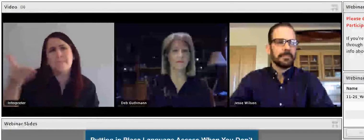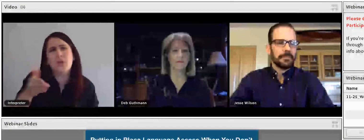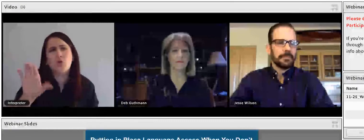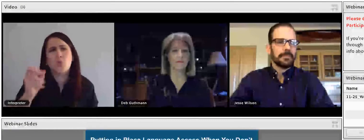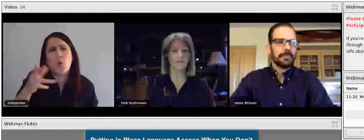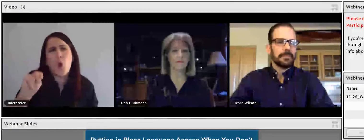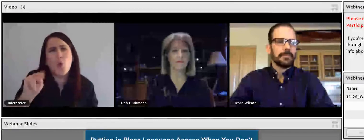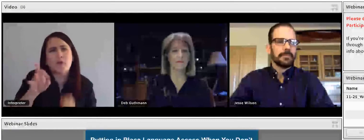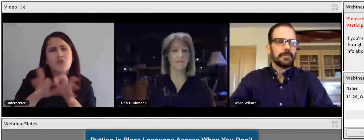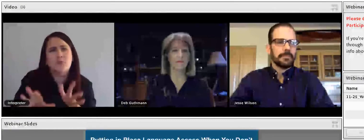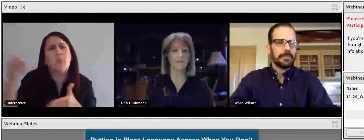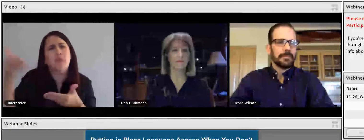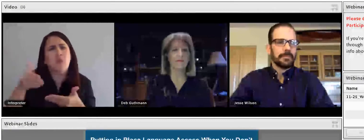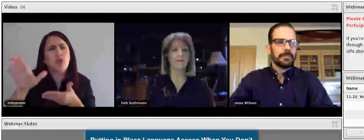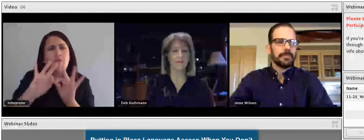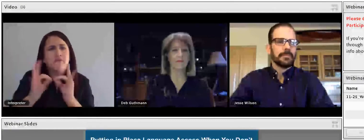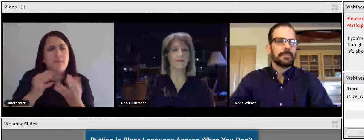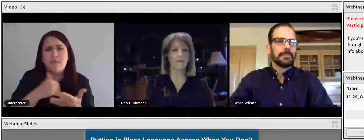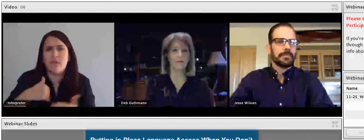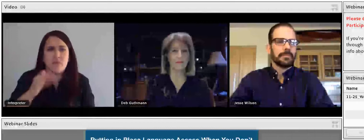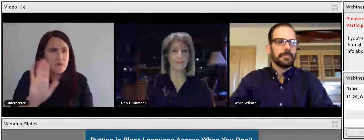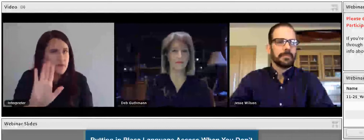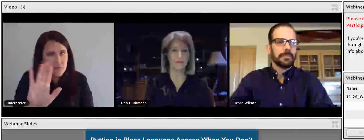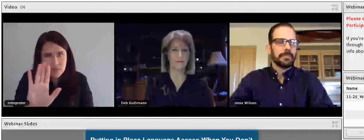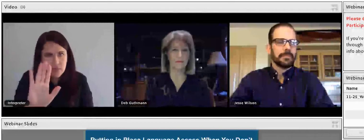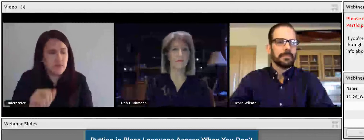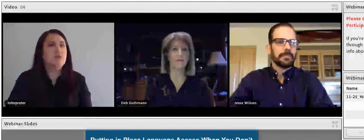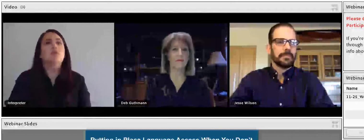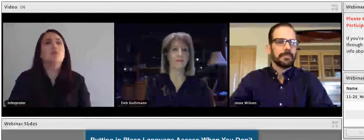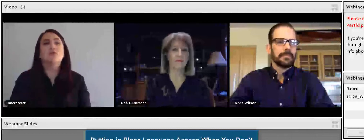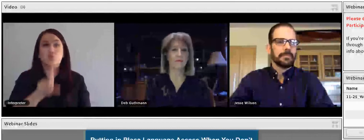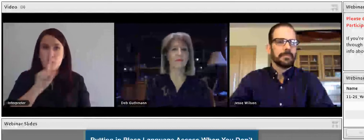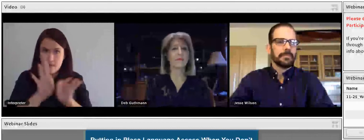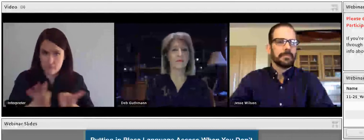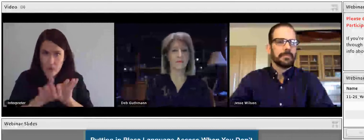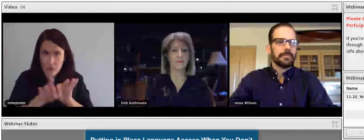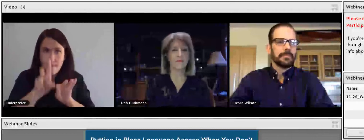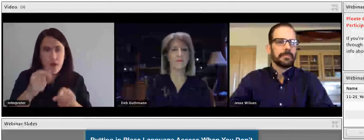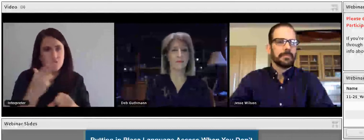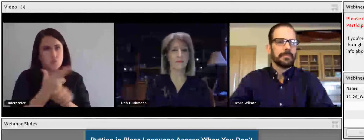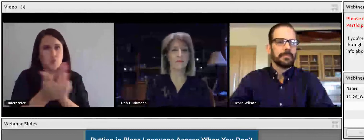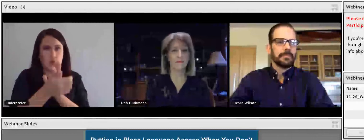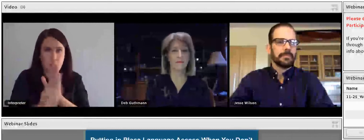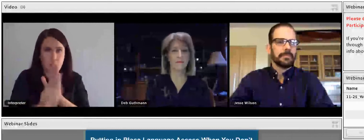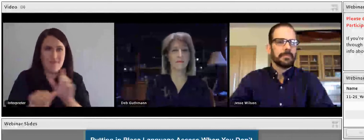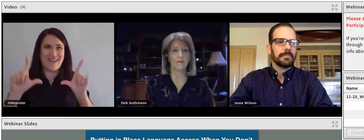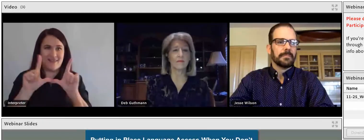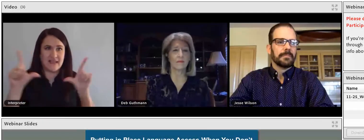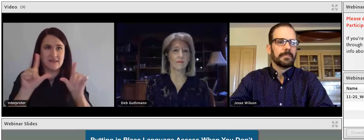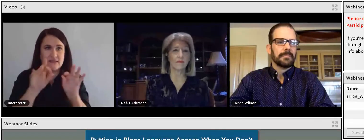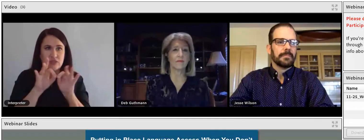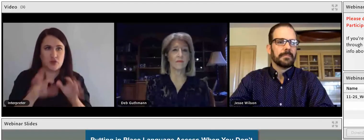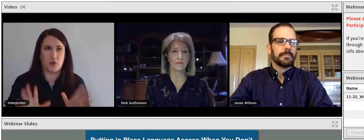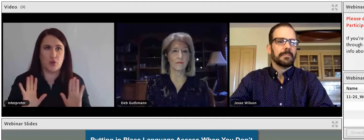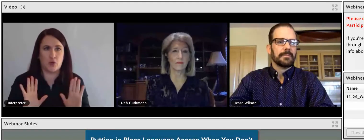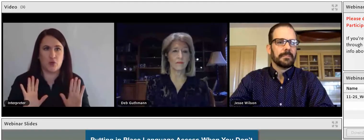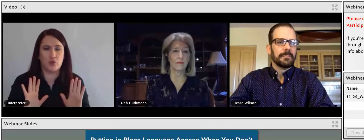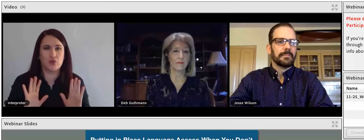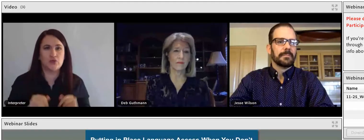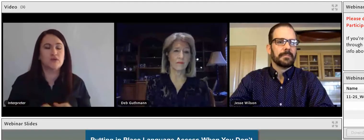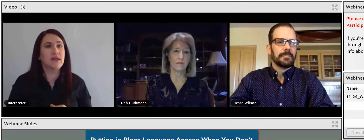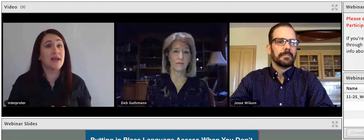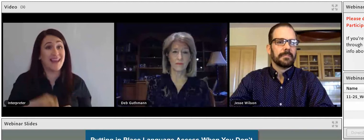use a family member. It's really important that you use qualified, licensed interpreters, and that if you